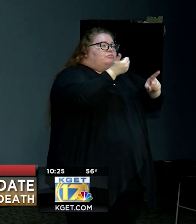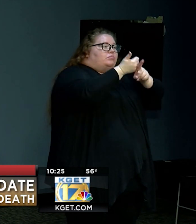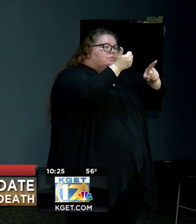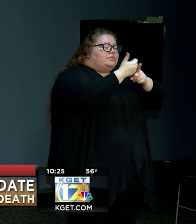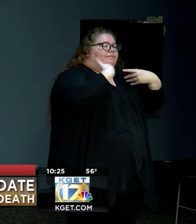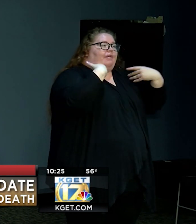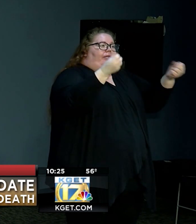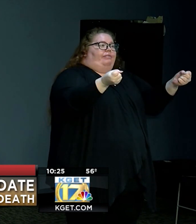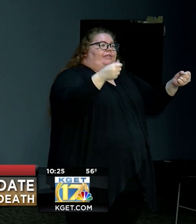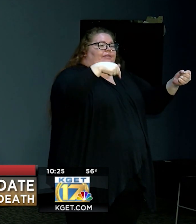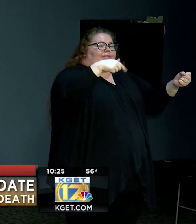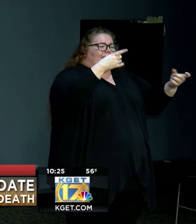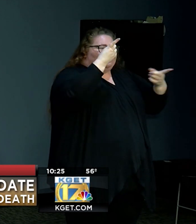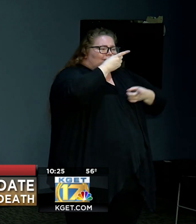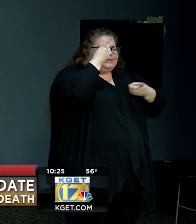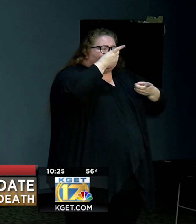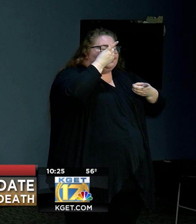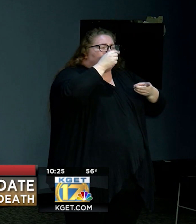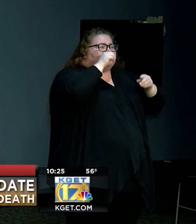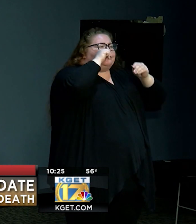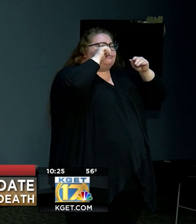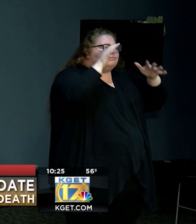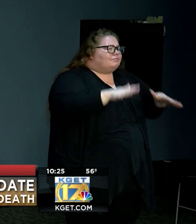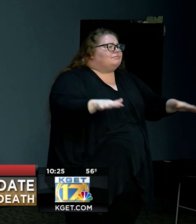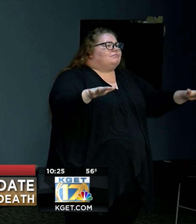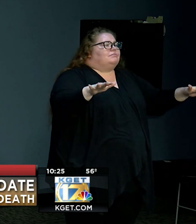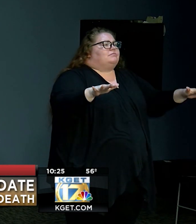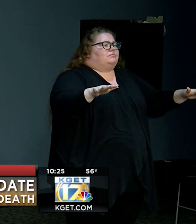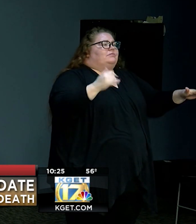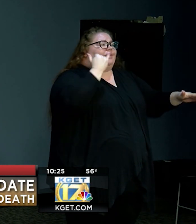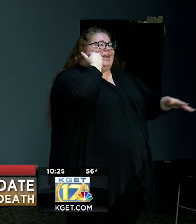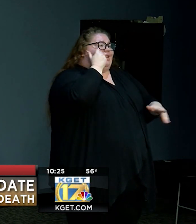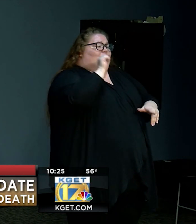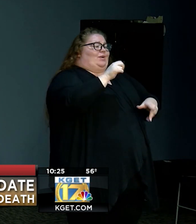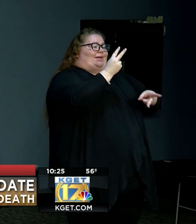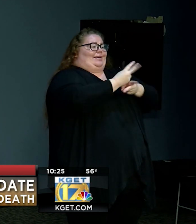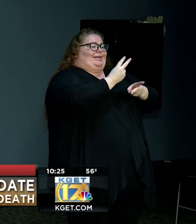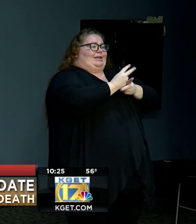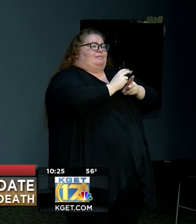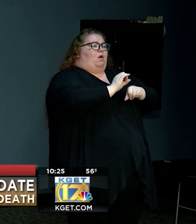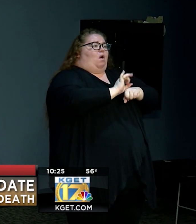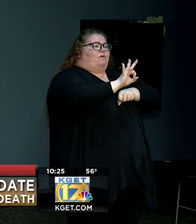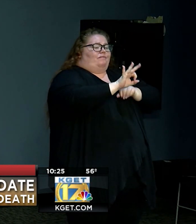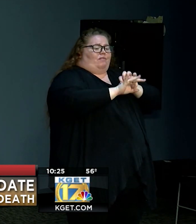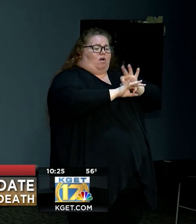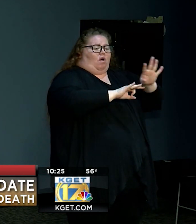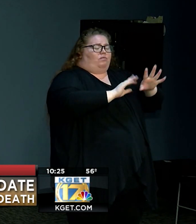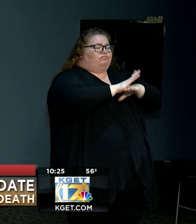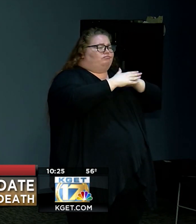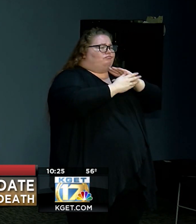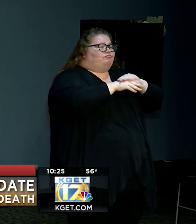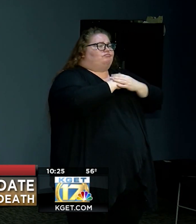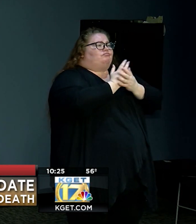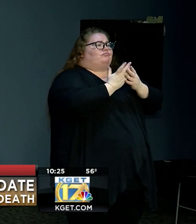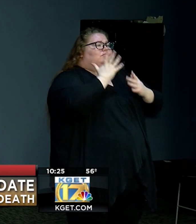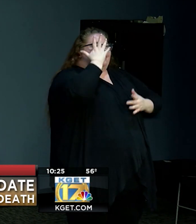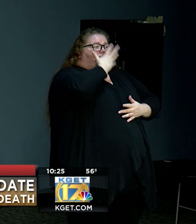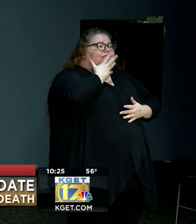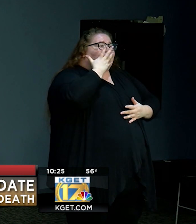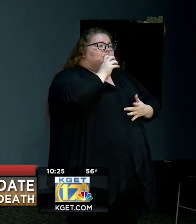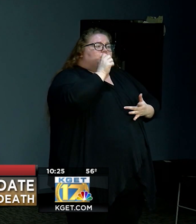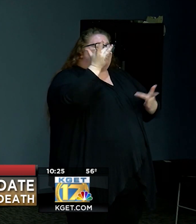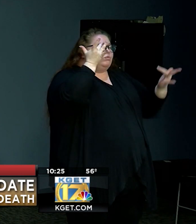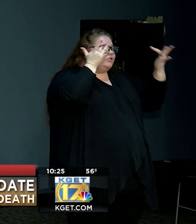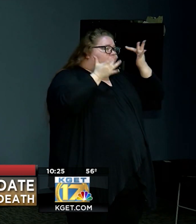This disease is droplet spread, and if you keep those droplets off your hands and then out of your face, you'll go a long way in protecting